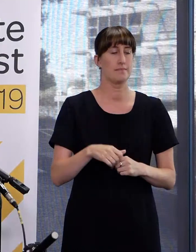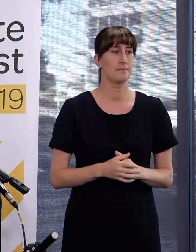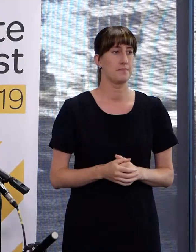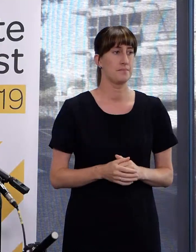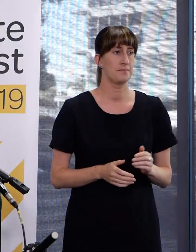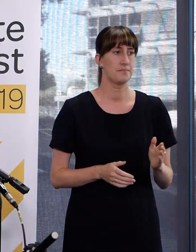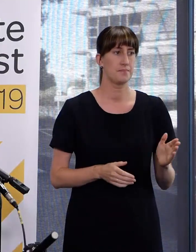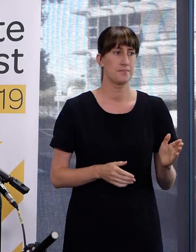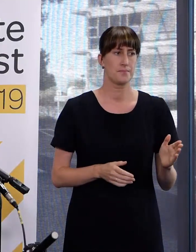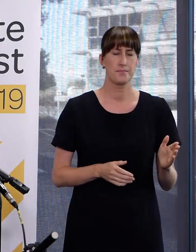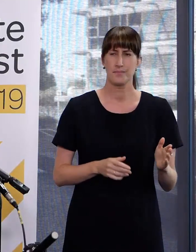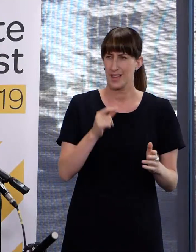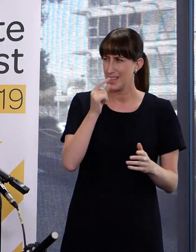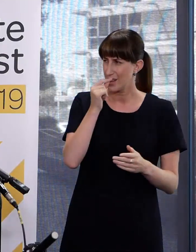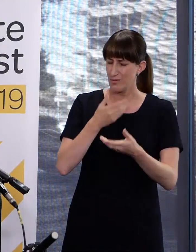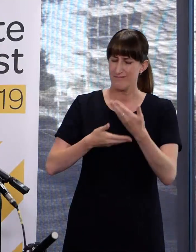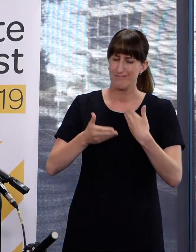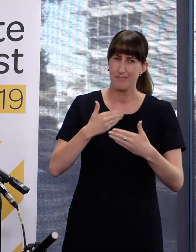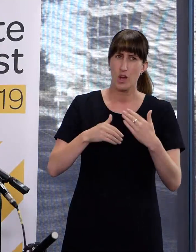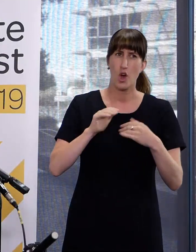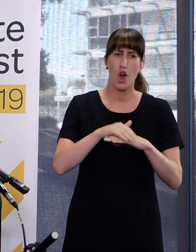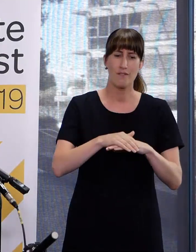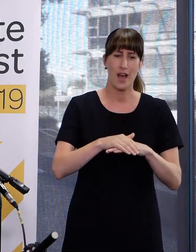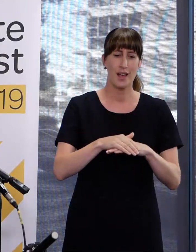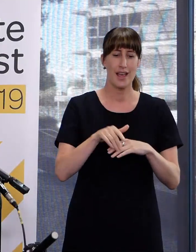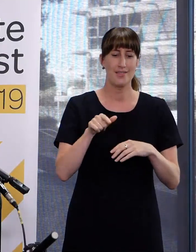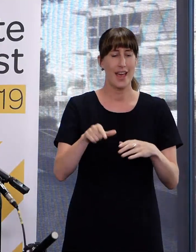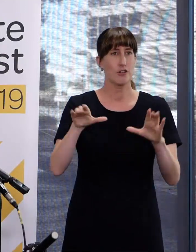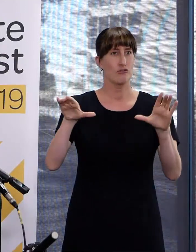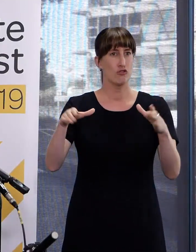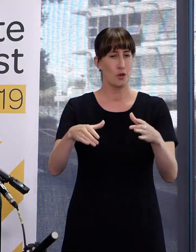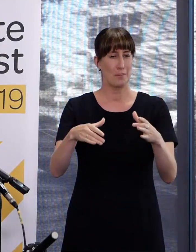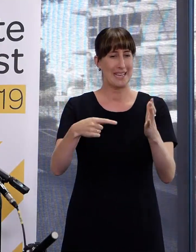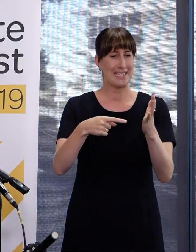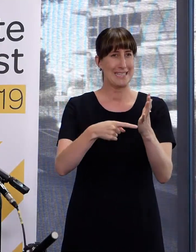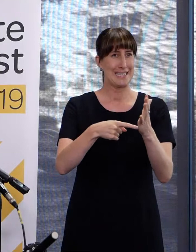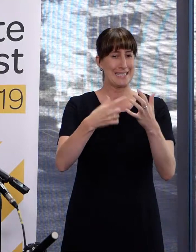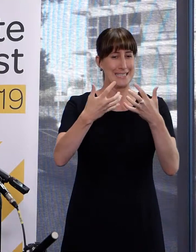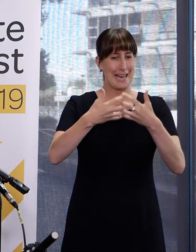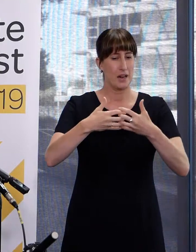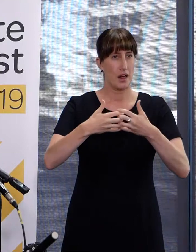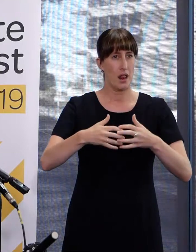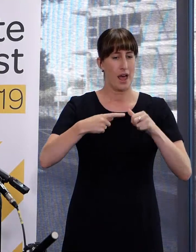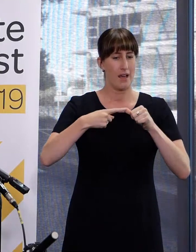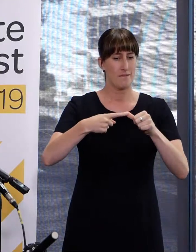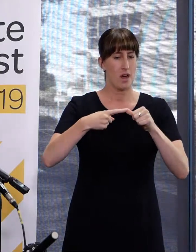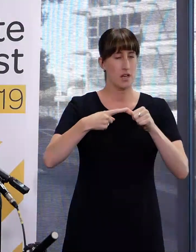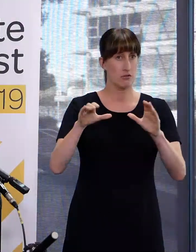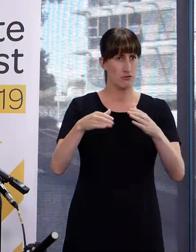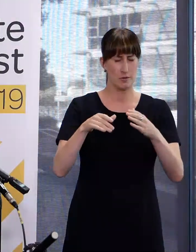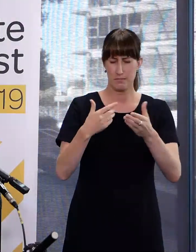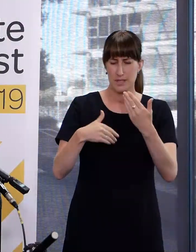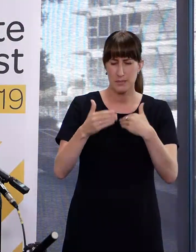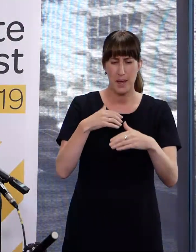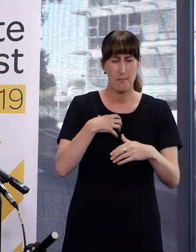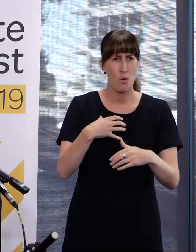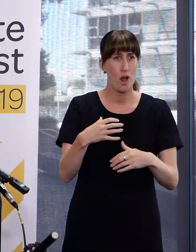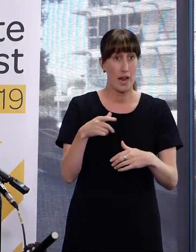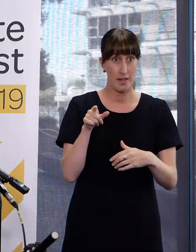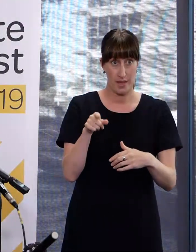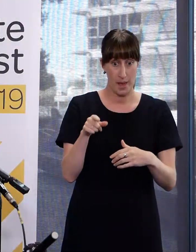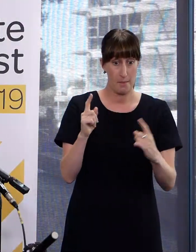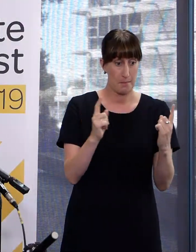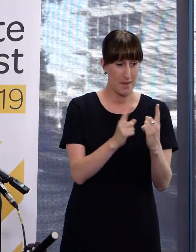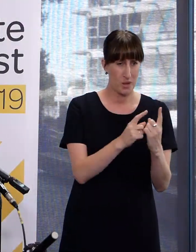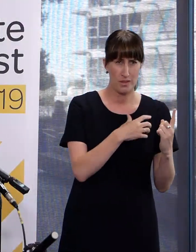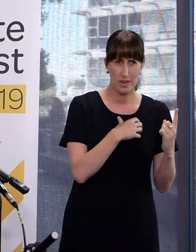just elaborate a little bit on that technical advisory group work? And so they're meeting with government tomorrow, is that correct? And sort of what will they be talking about? When will there